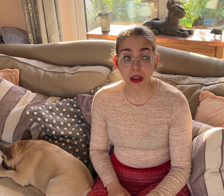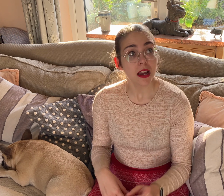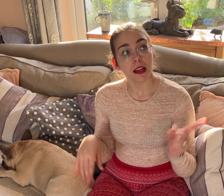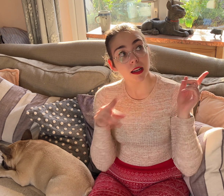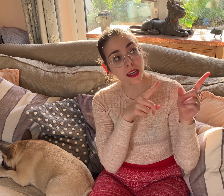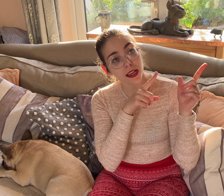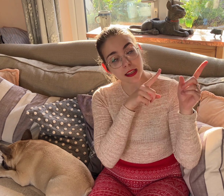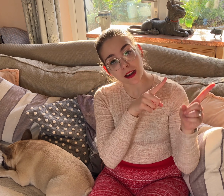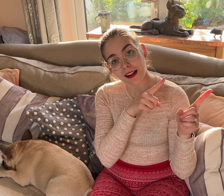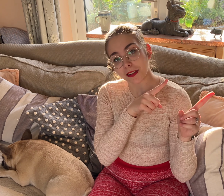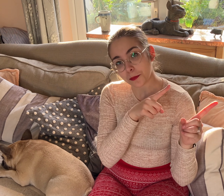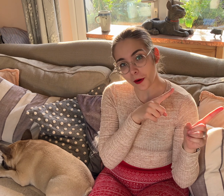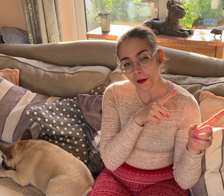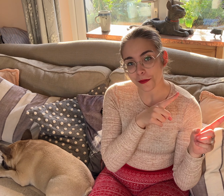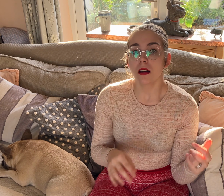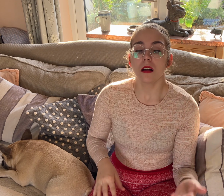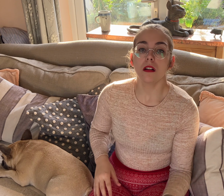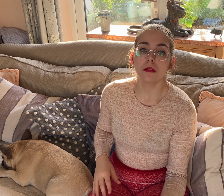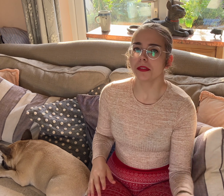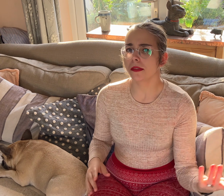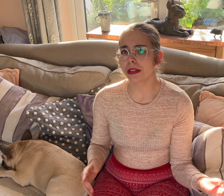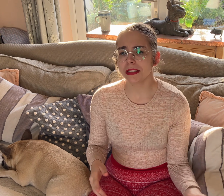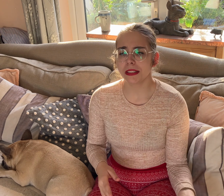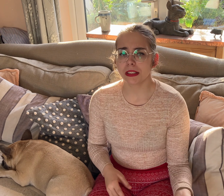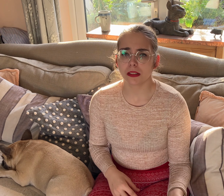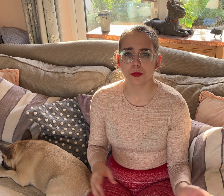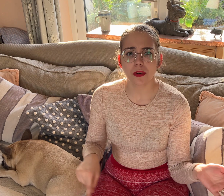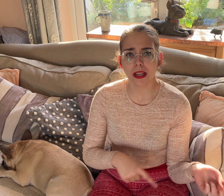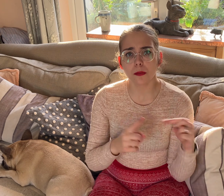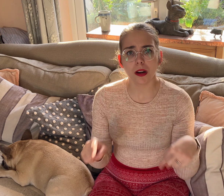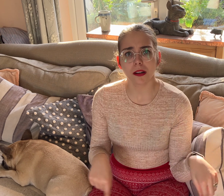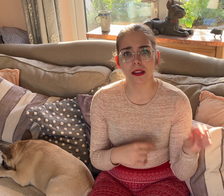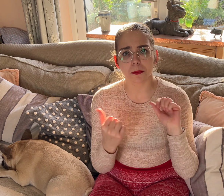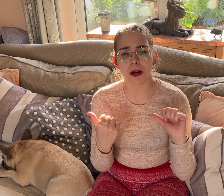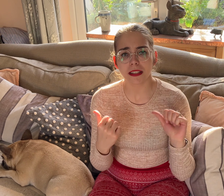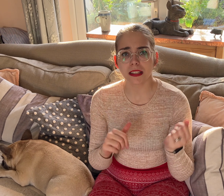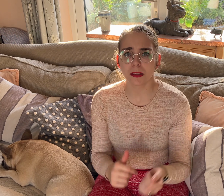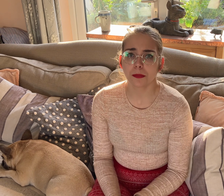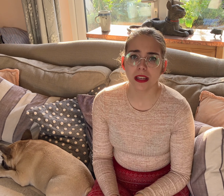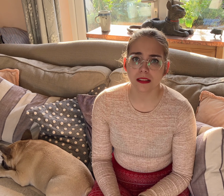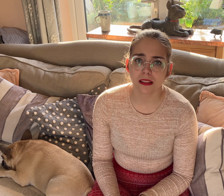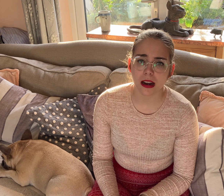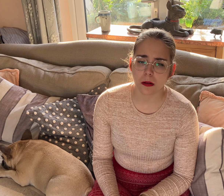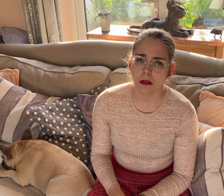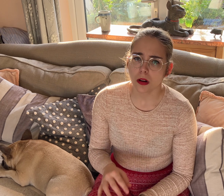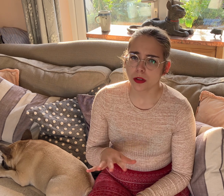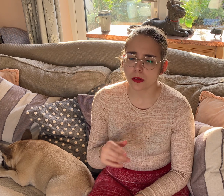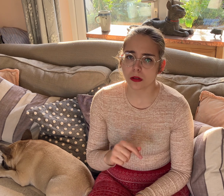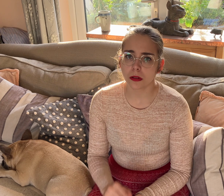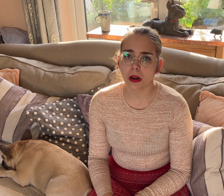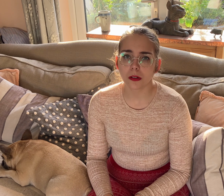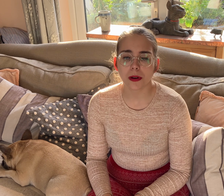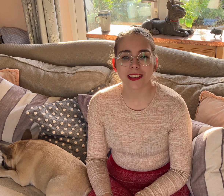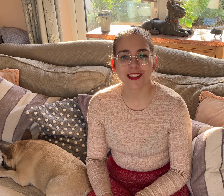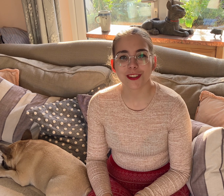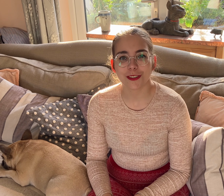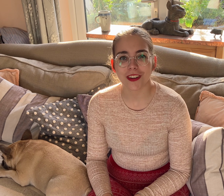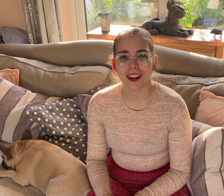click at the card above or feel free to just rewind and practice the bits that you're not quite sure on.